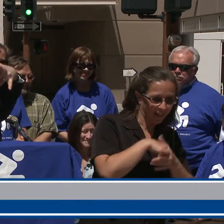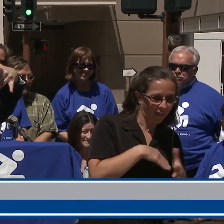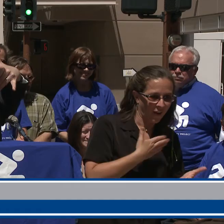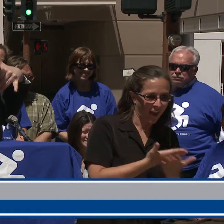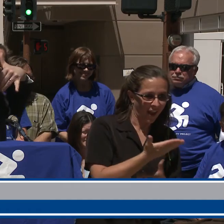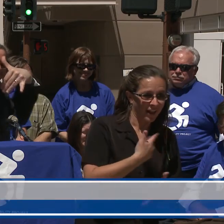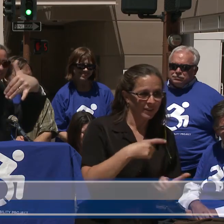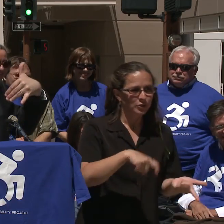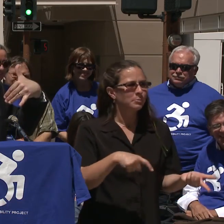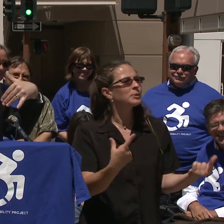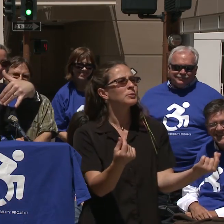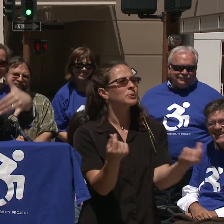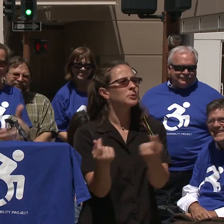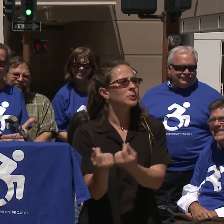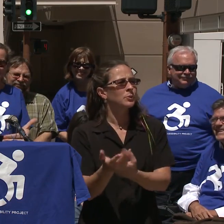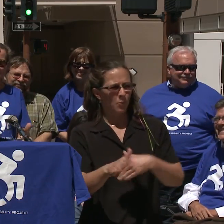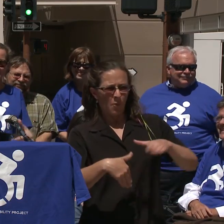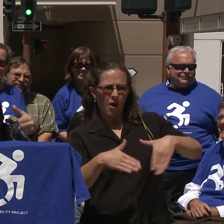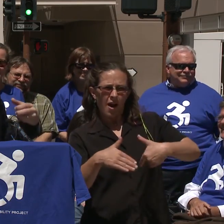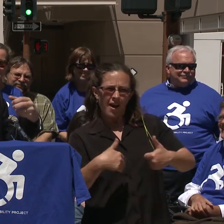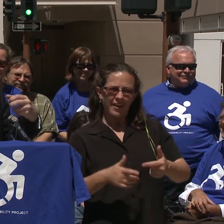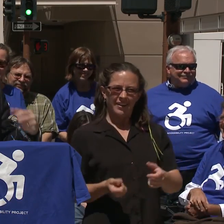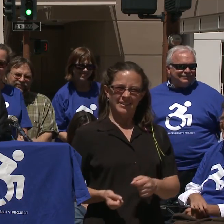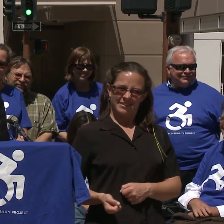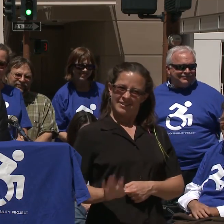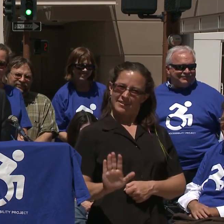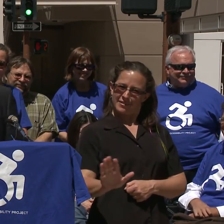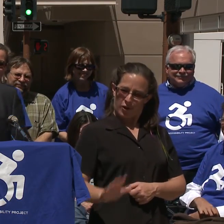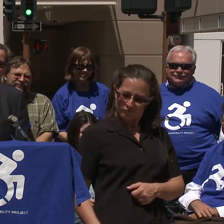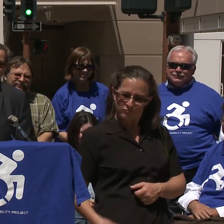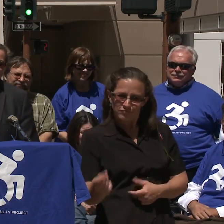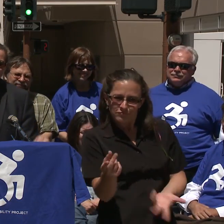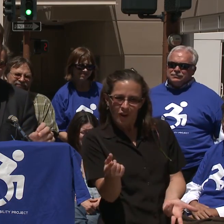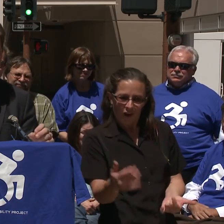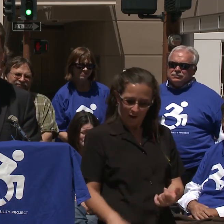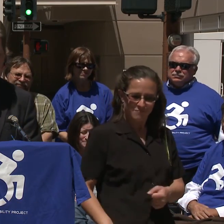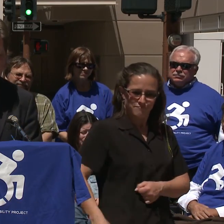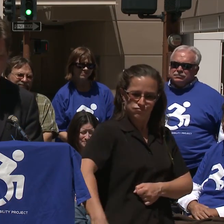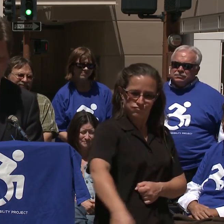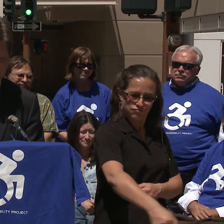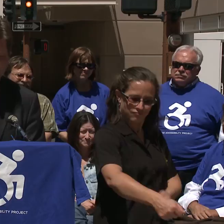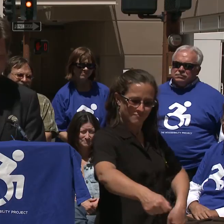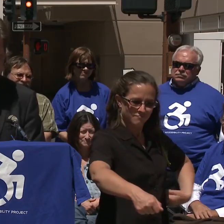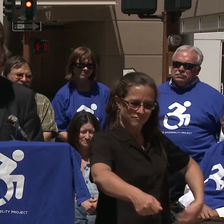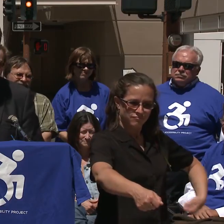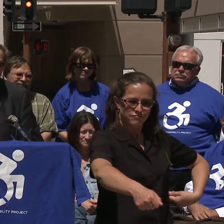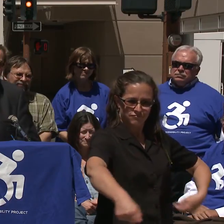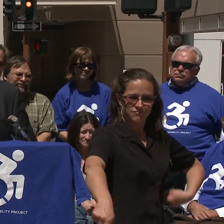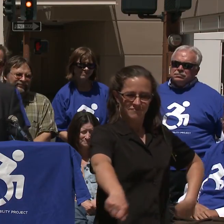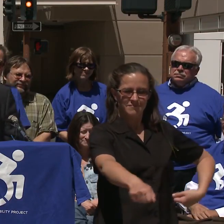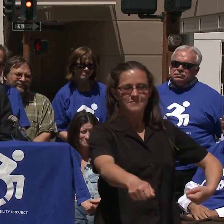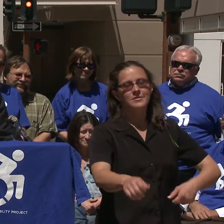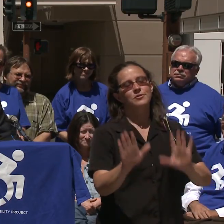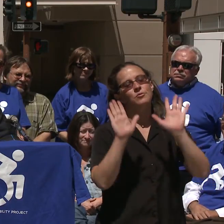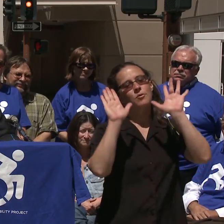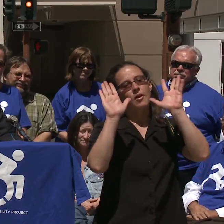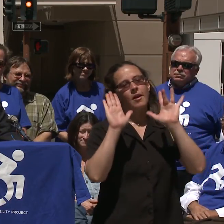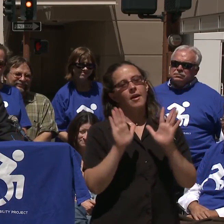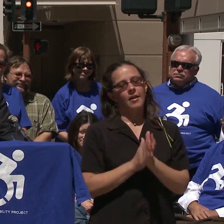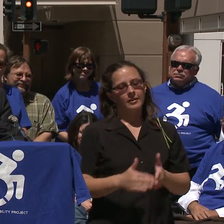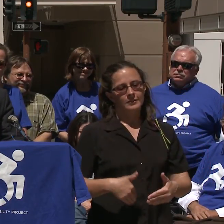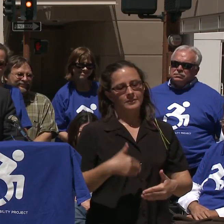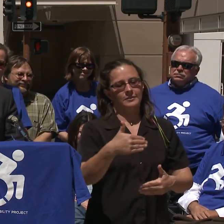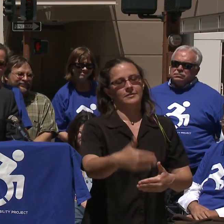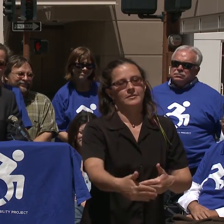else should they be doing? You know, walking an animal, everything that is action-oriented. This icon is a great step forward. So today marks a